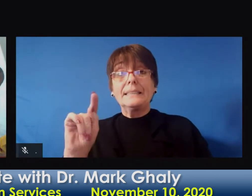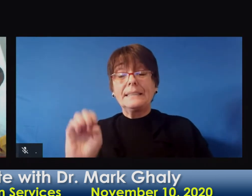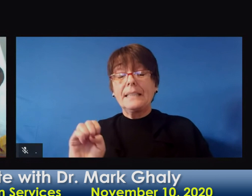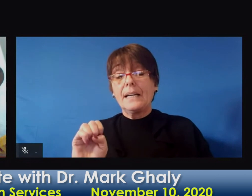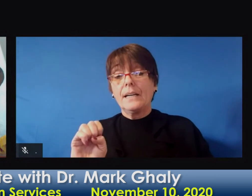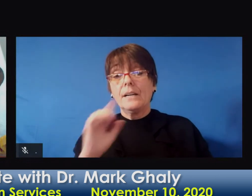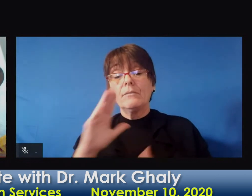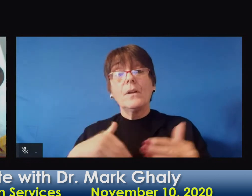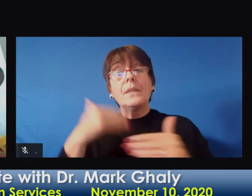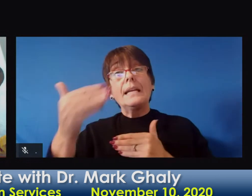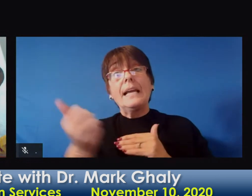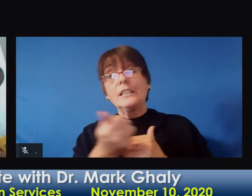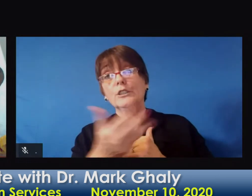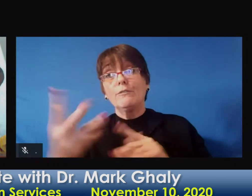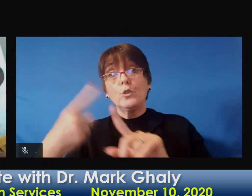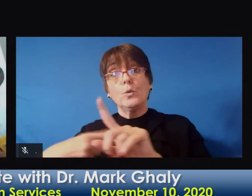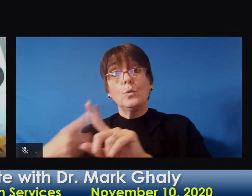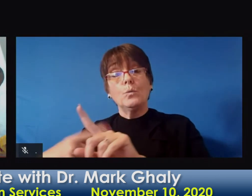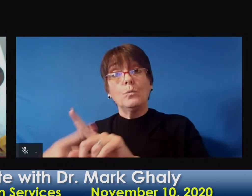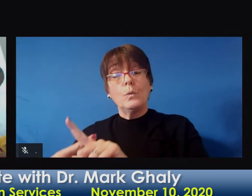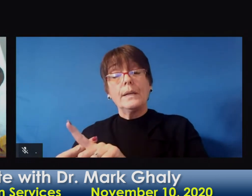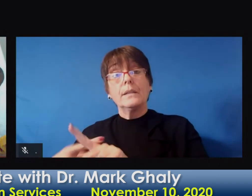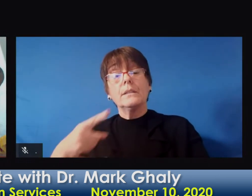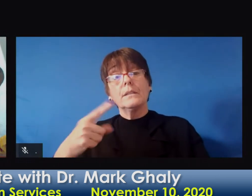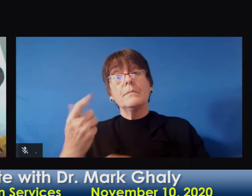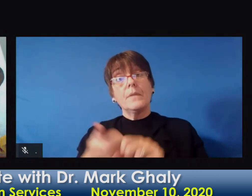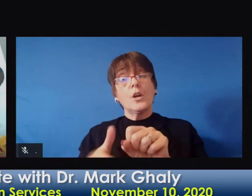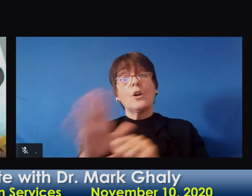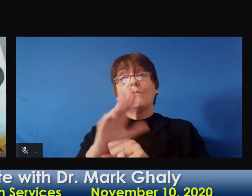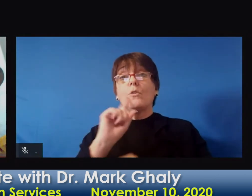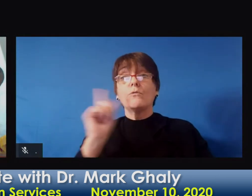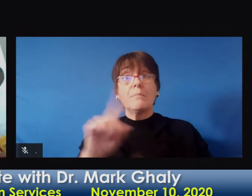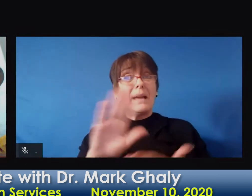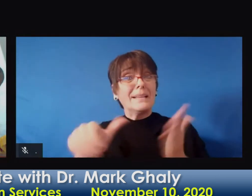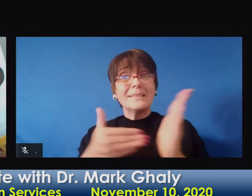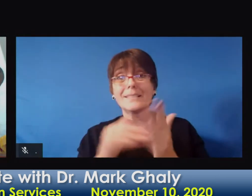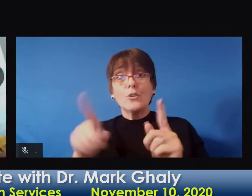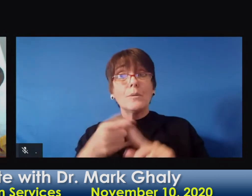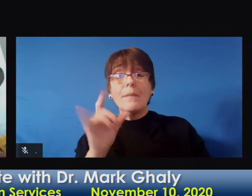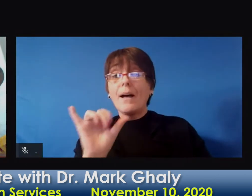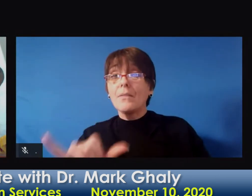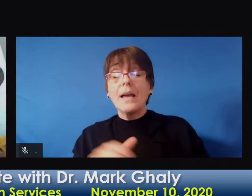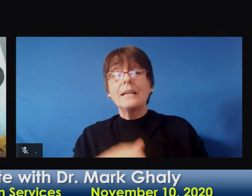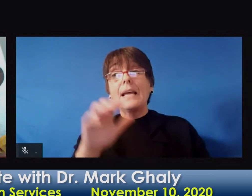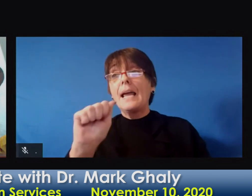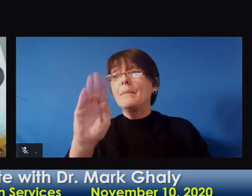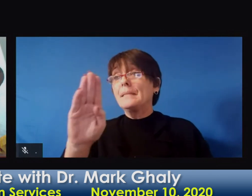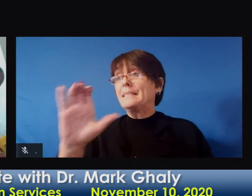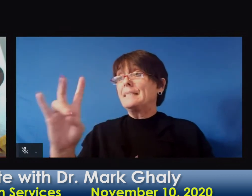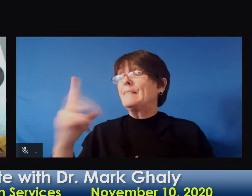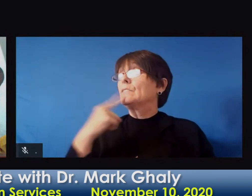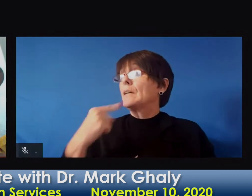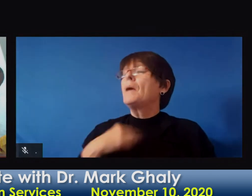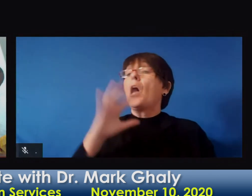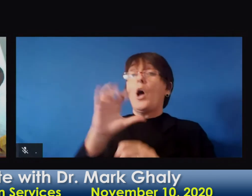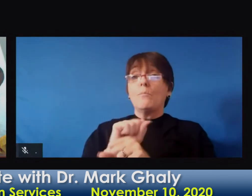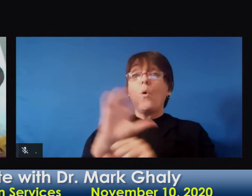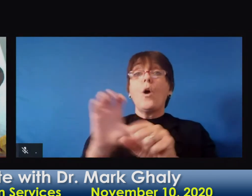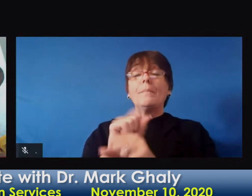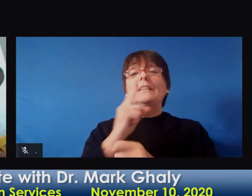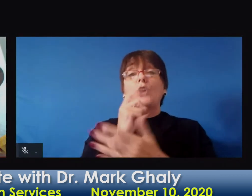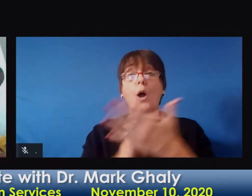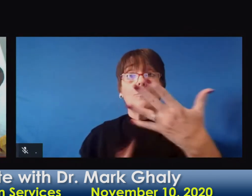next couple of weeks. I reached out to the COVID Command Center about that, and they are telling ABC 7 News that the appointments are being